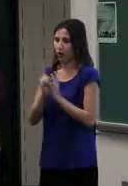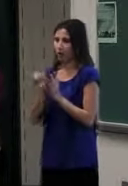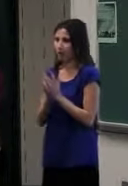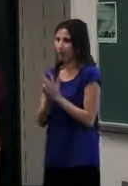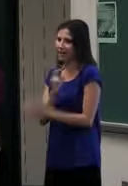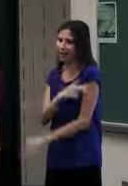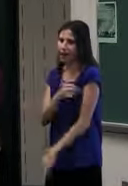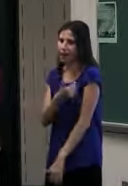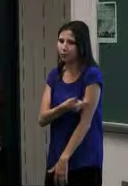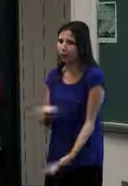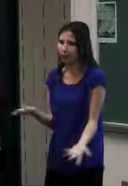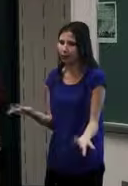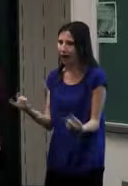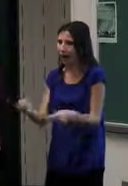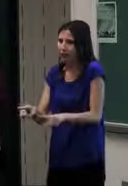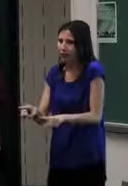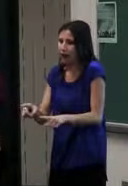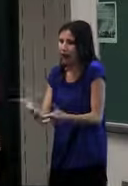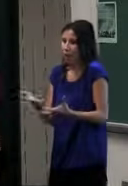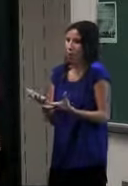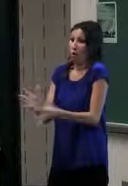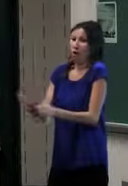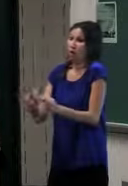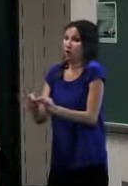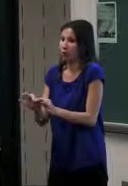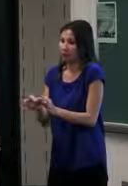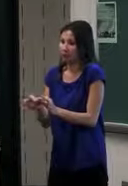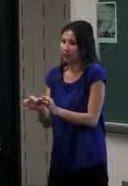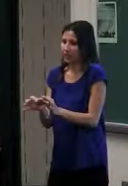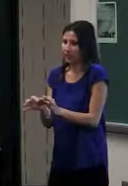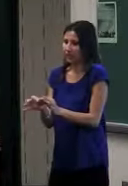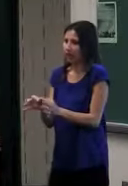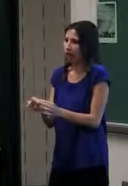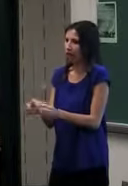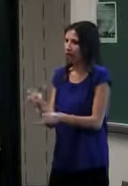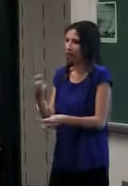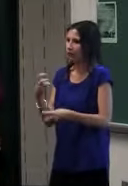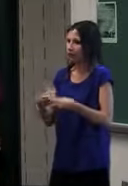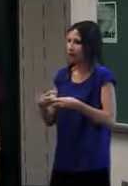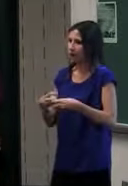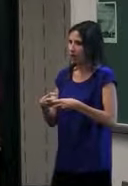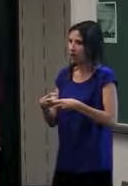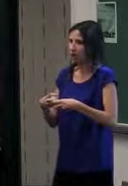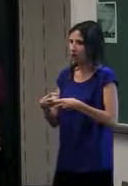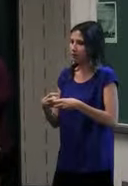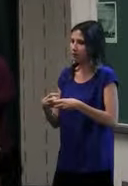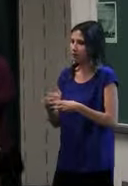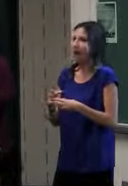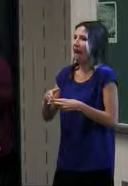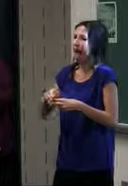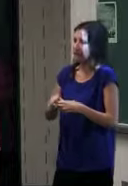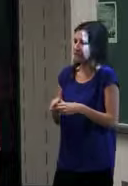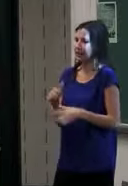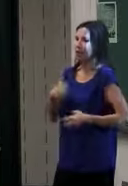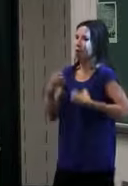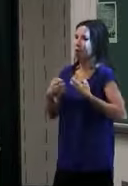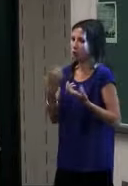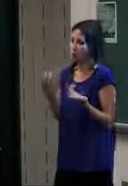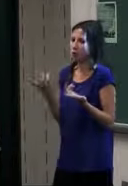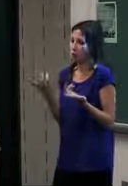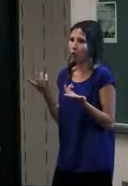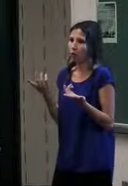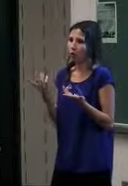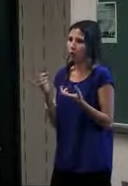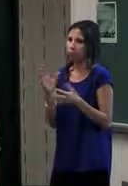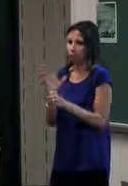it's just the hospital. Like sometimes I didn't want to interpret because it was a really intense appointment, so I didn't want to like mess anything up, you